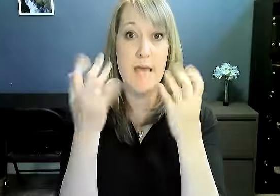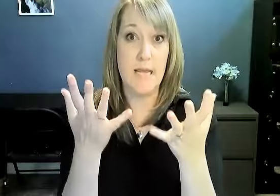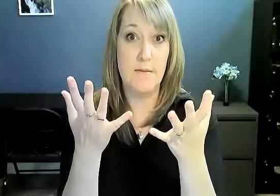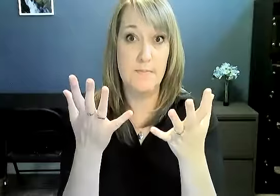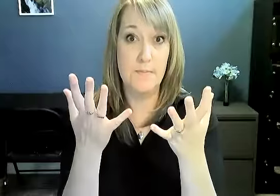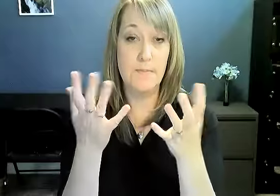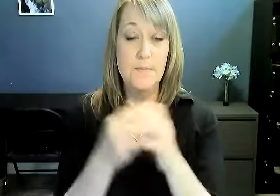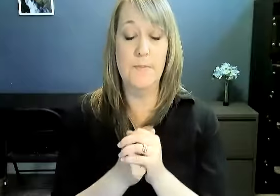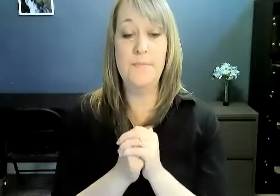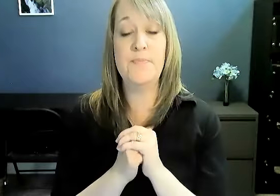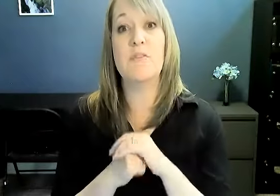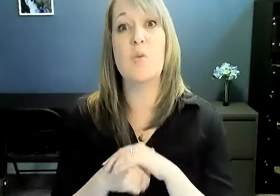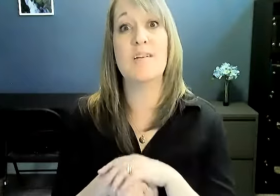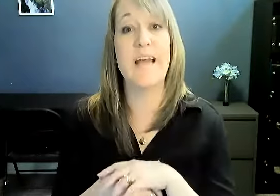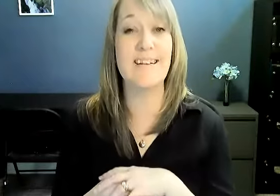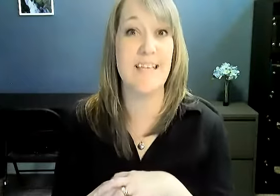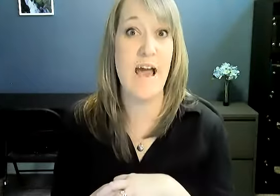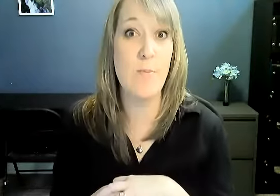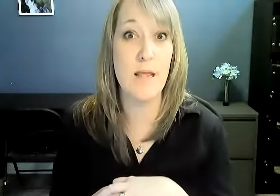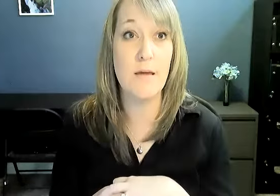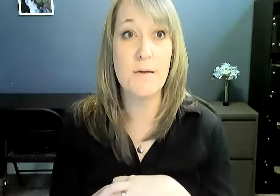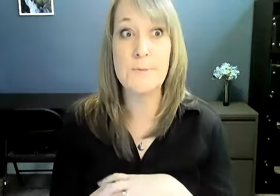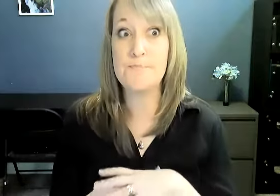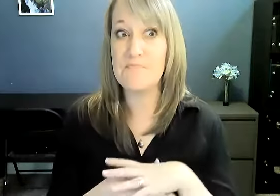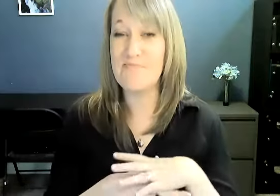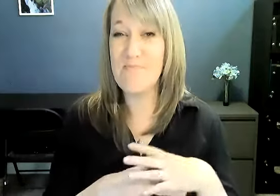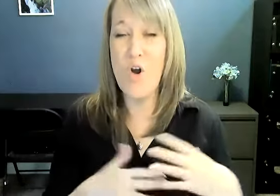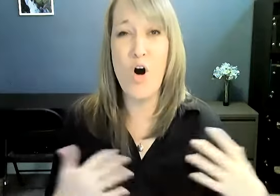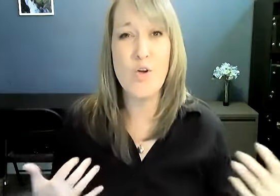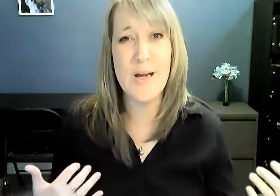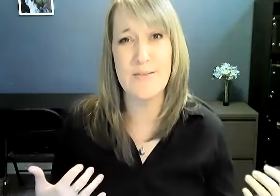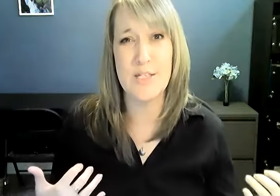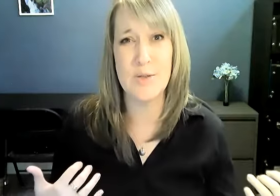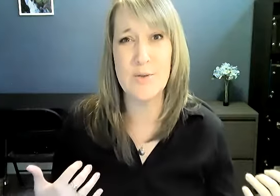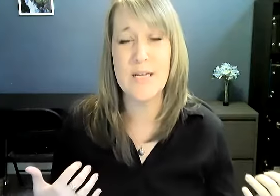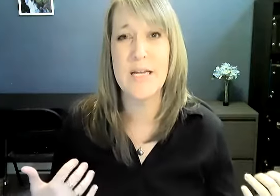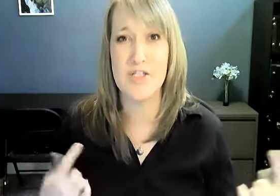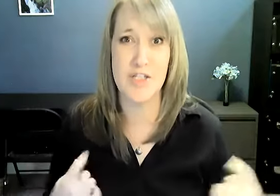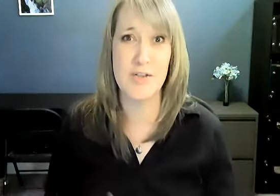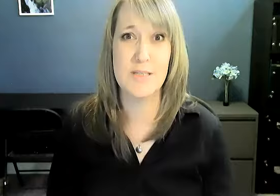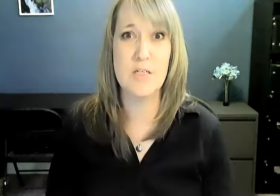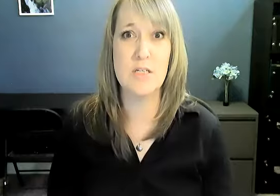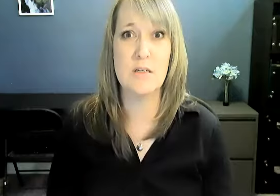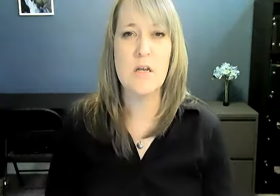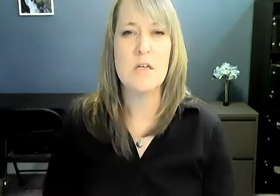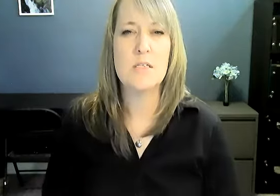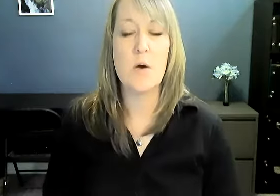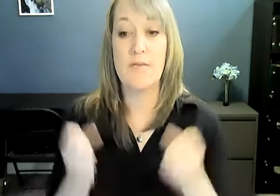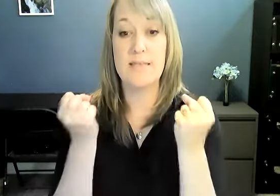Many. If you want to ask how many, all you have to do is change your expression. So if I